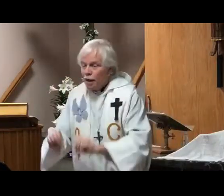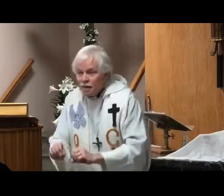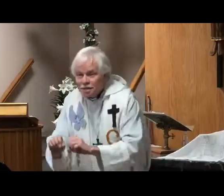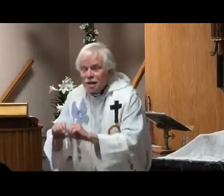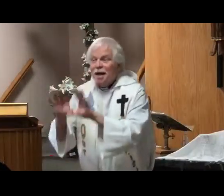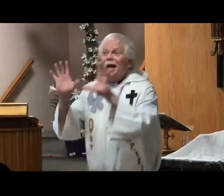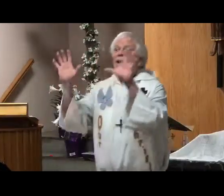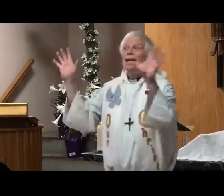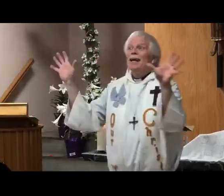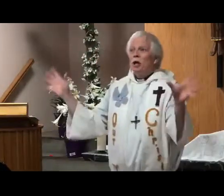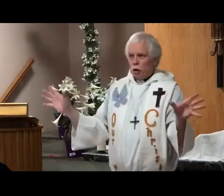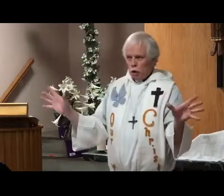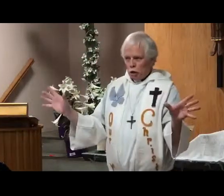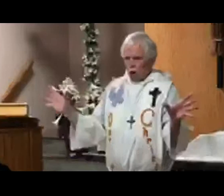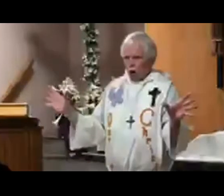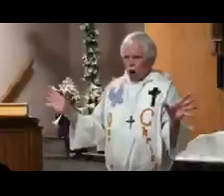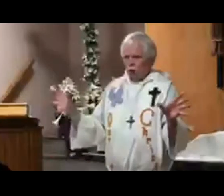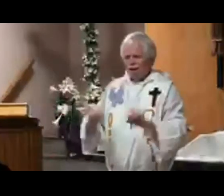Bible is clear,